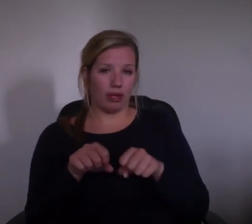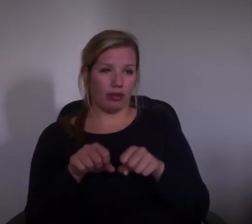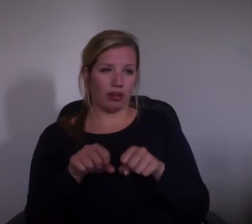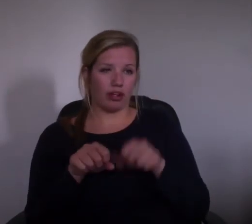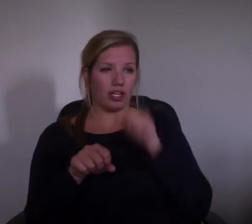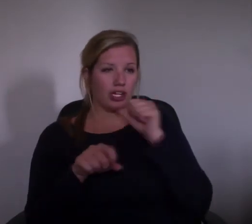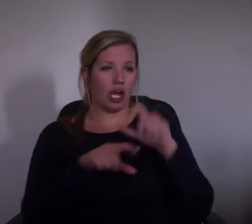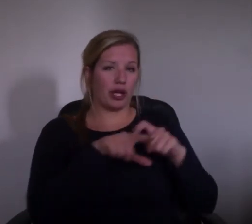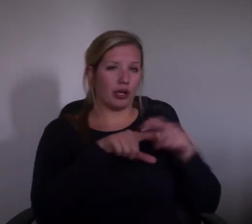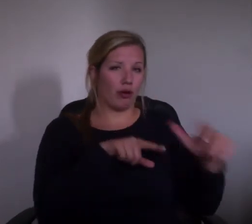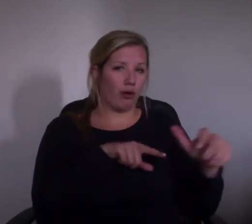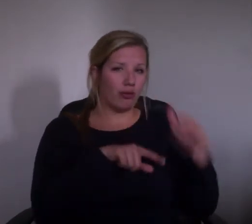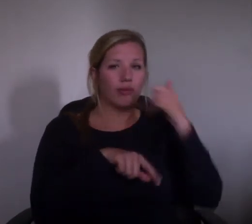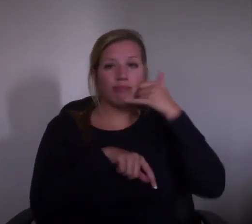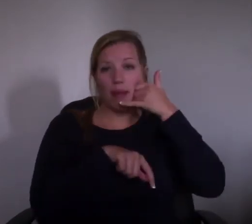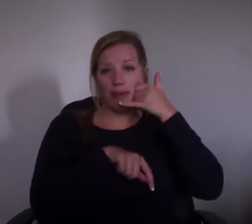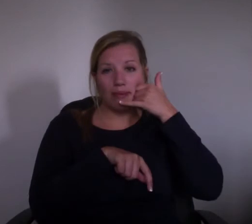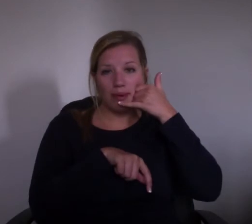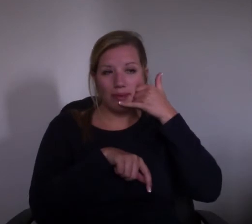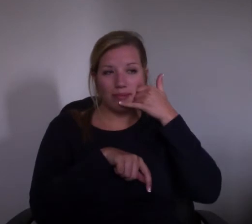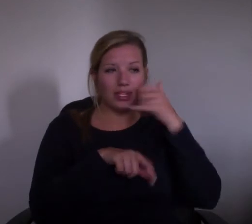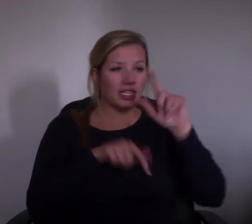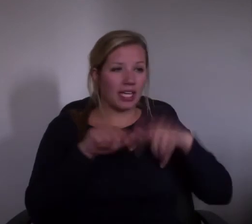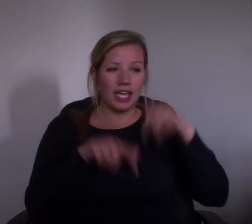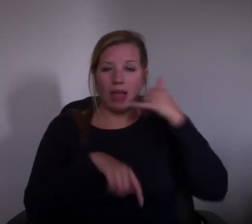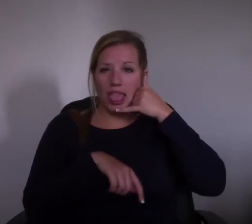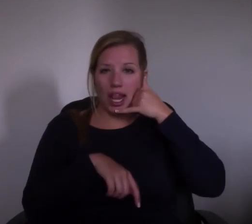your options when you can't talk to someone using the telephone.